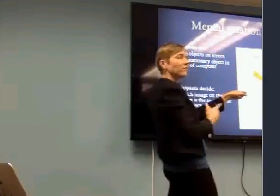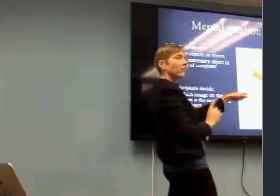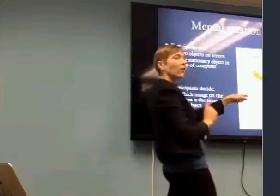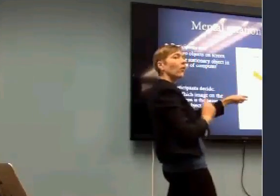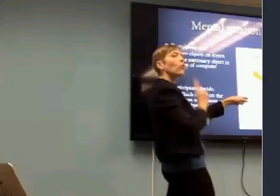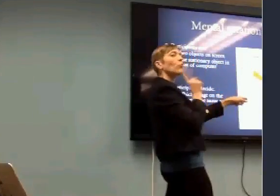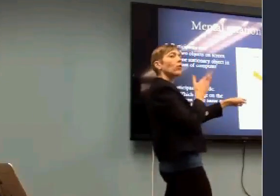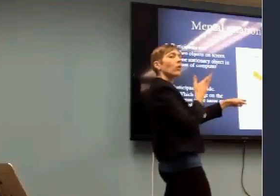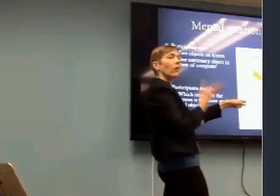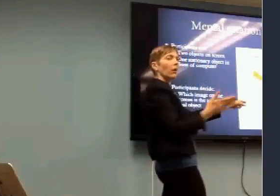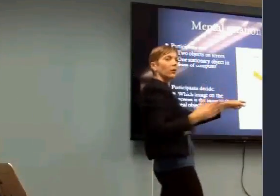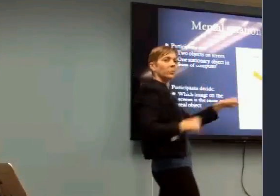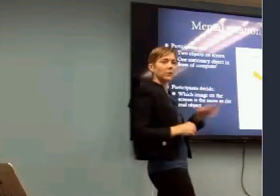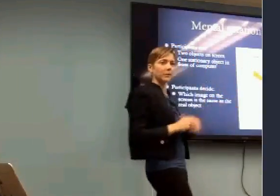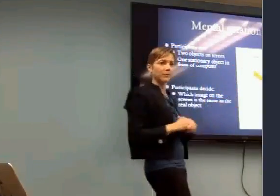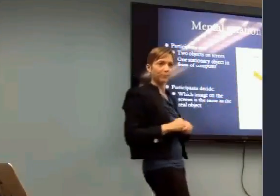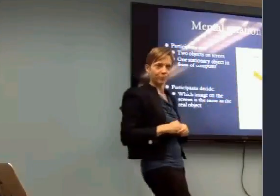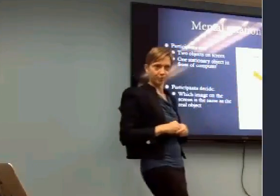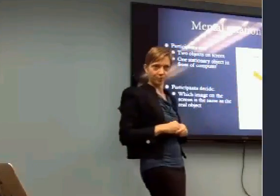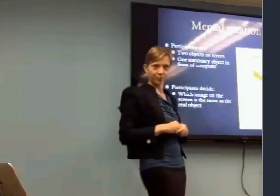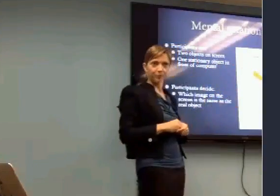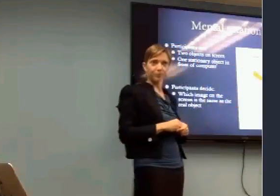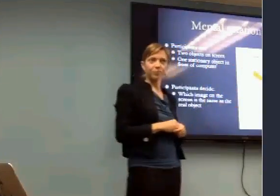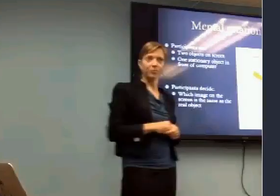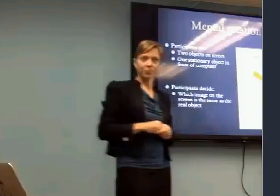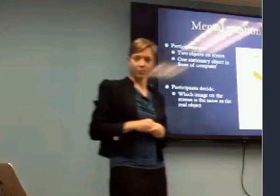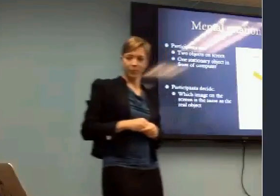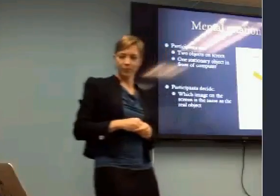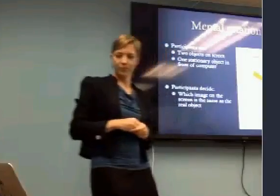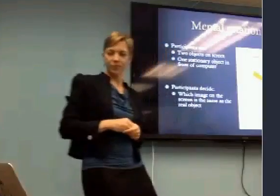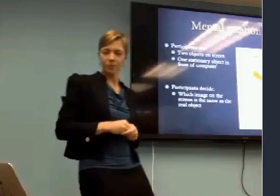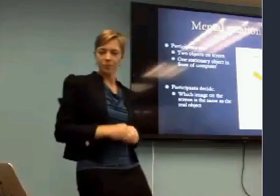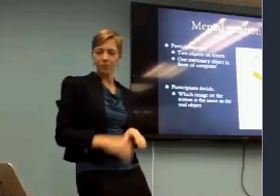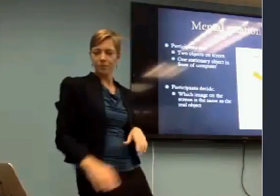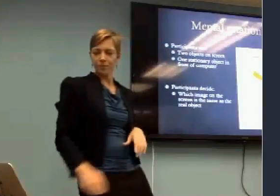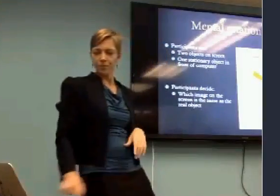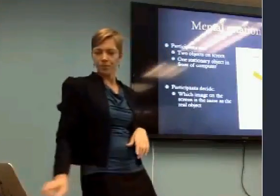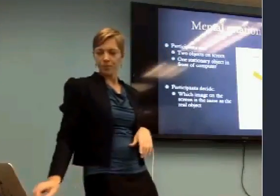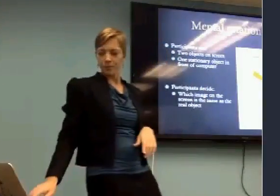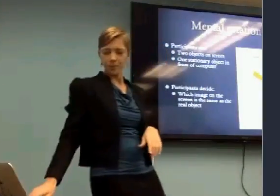to decide what in the picture matches the object on the bottom.